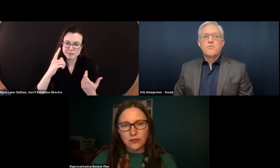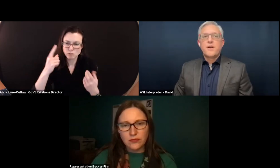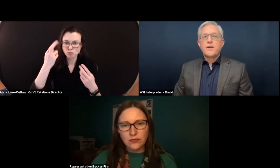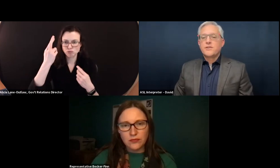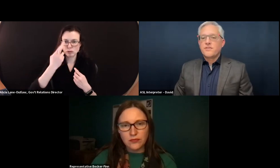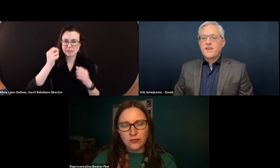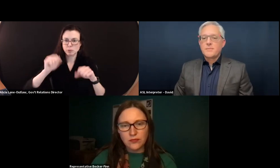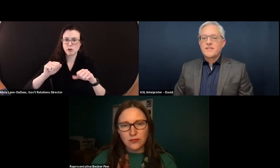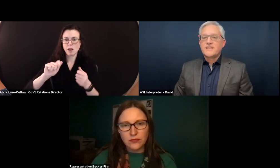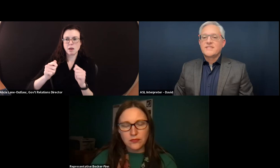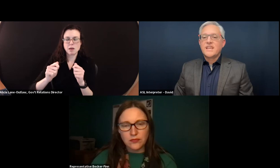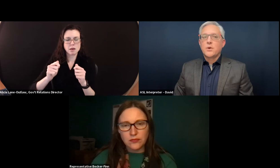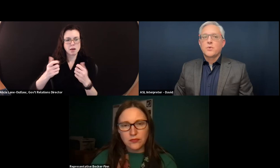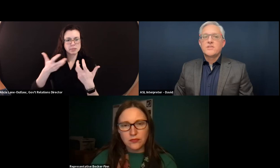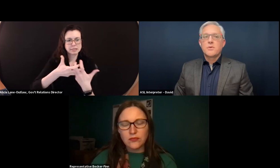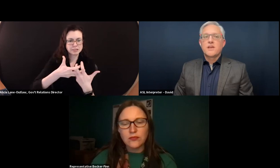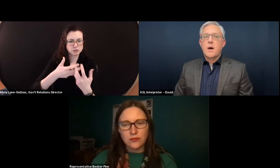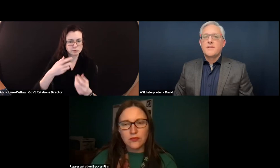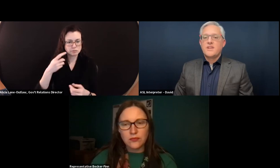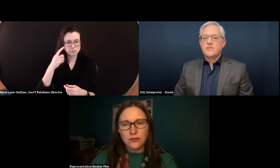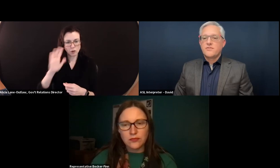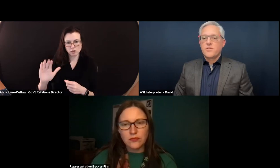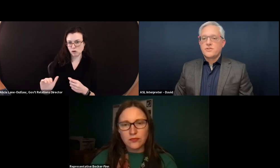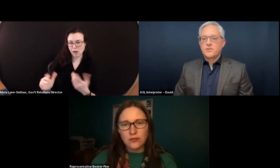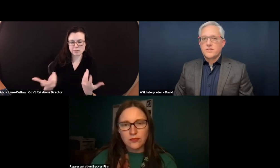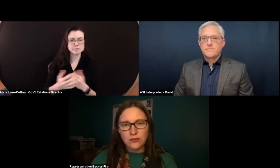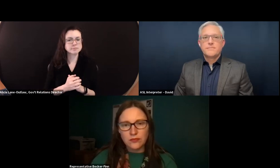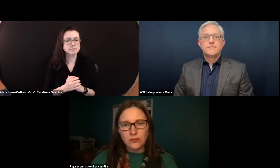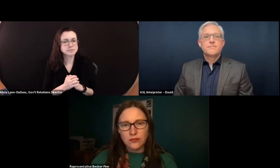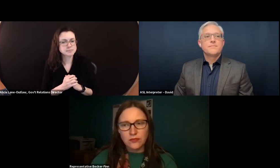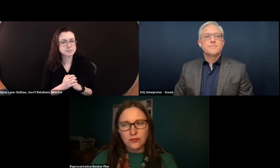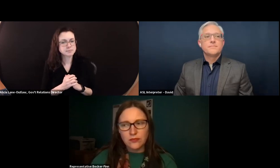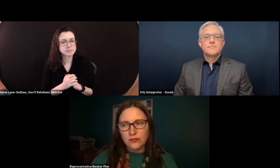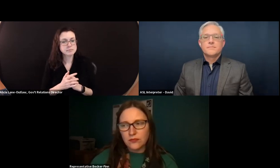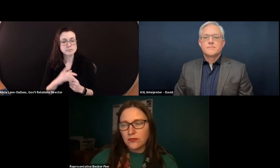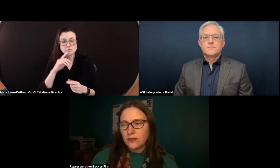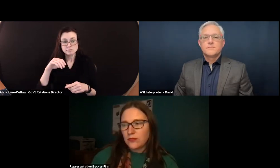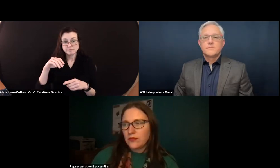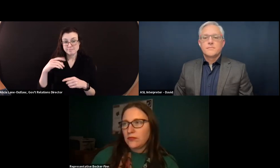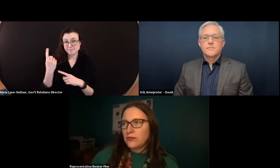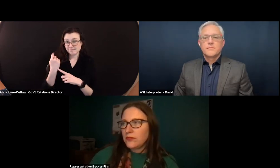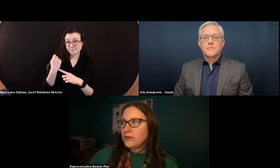to remove barriers for families seeking reasonable accommodations for their children.